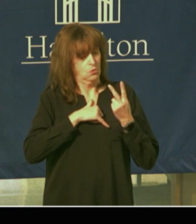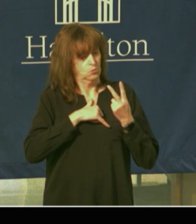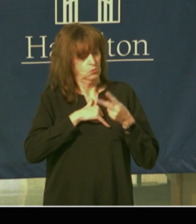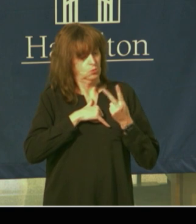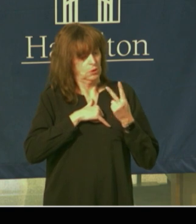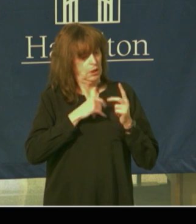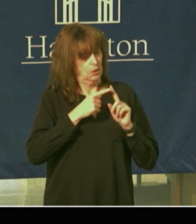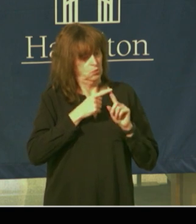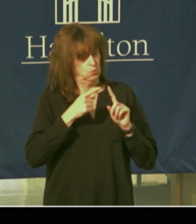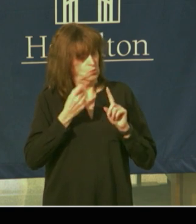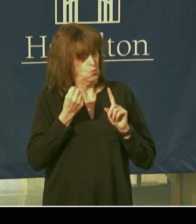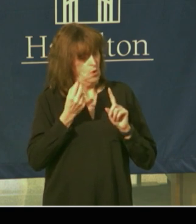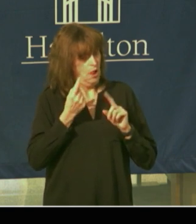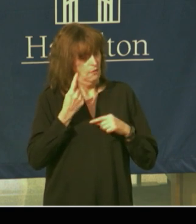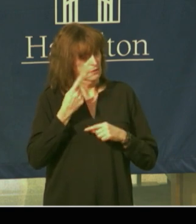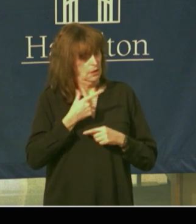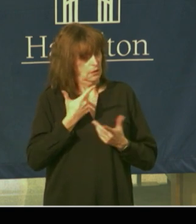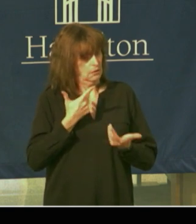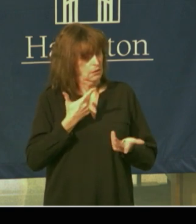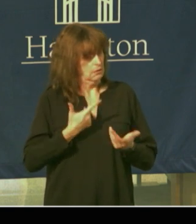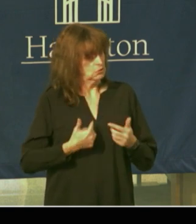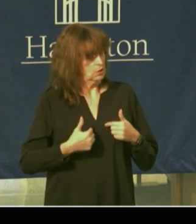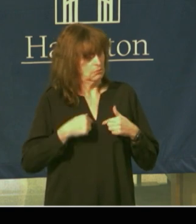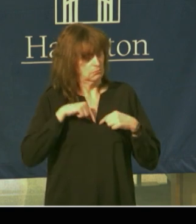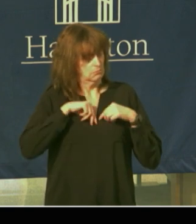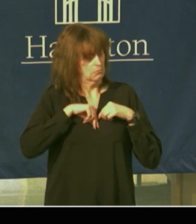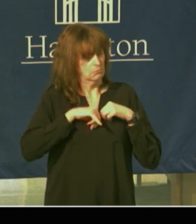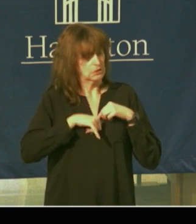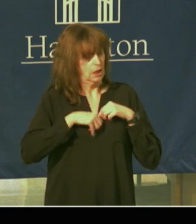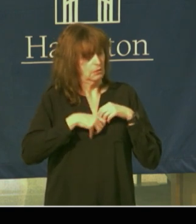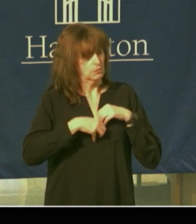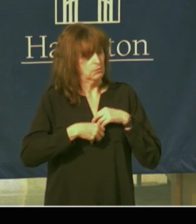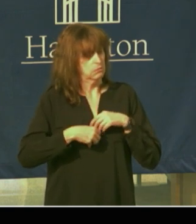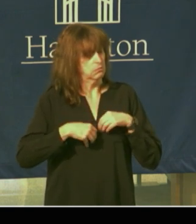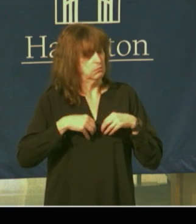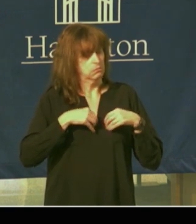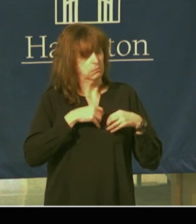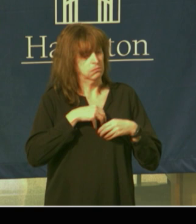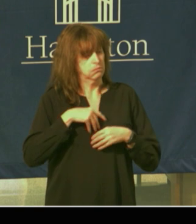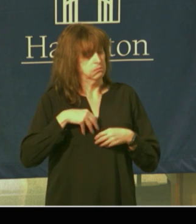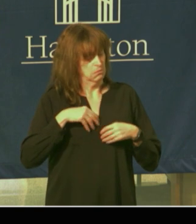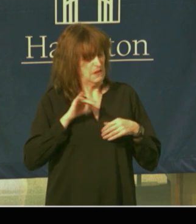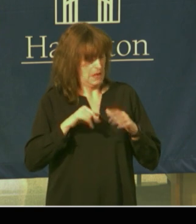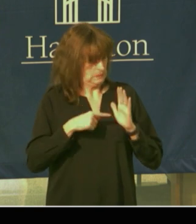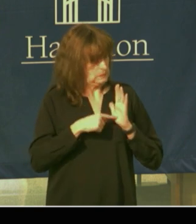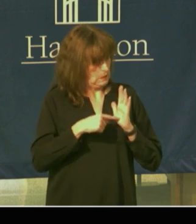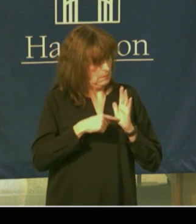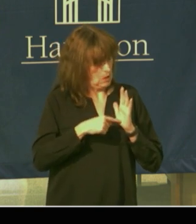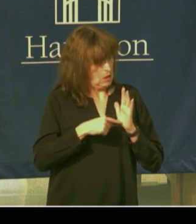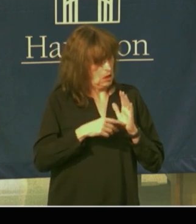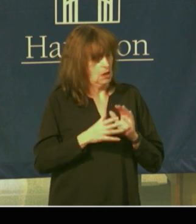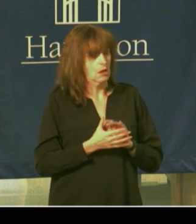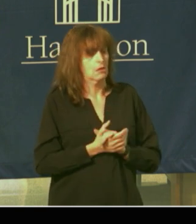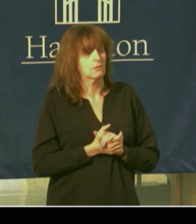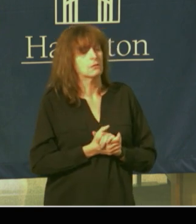person. So let's take the example of our city manager that Paul alluded